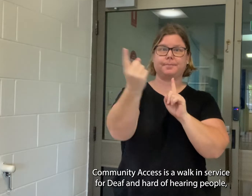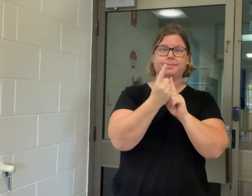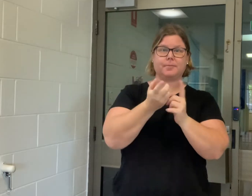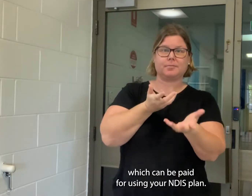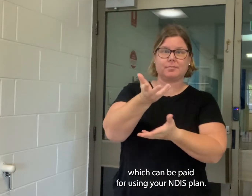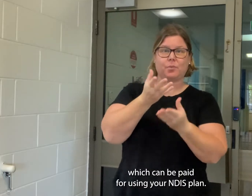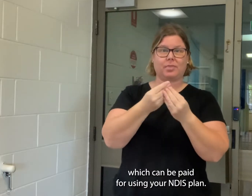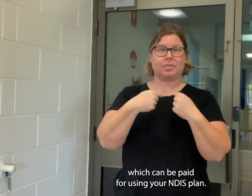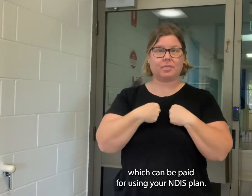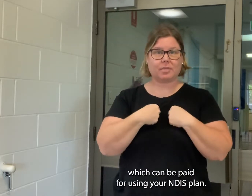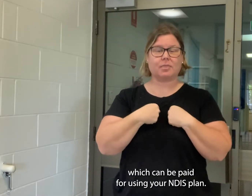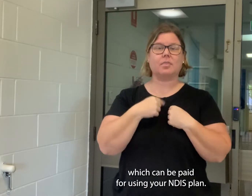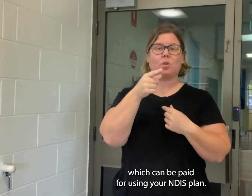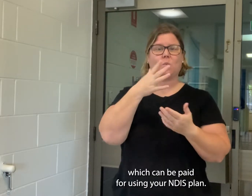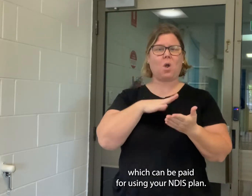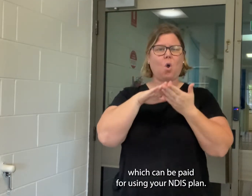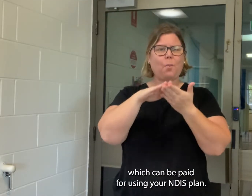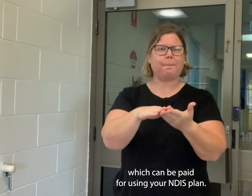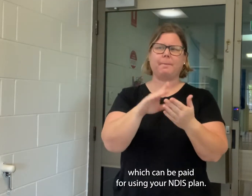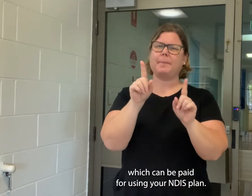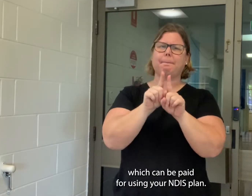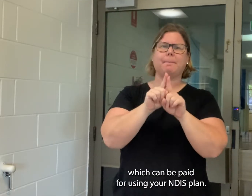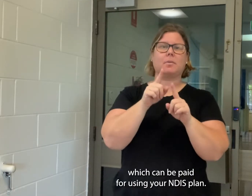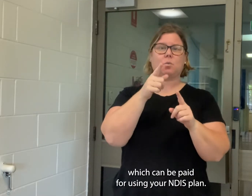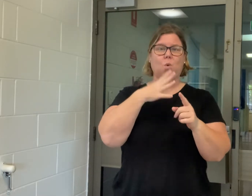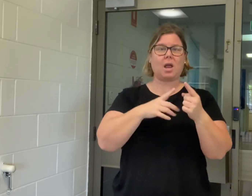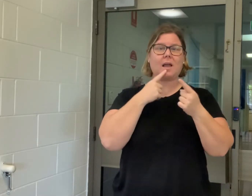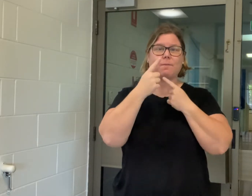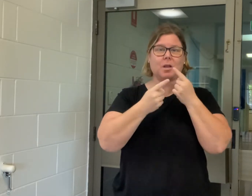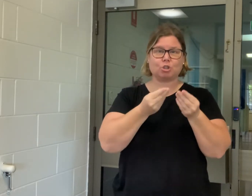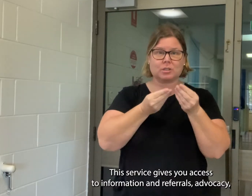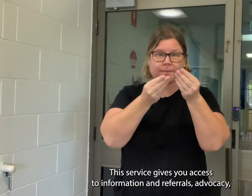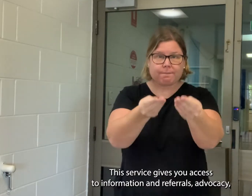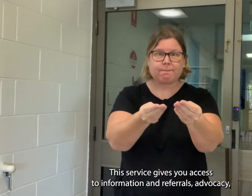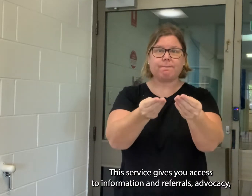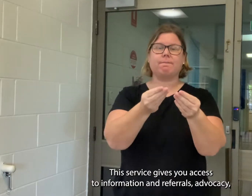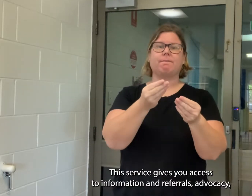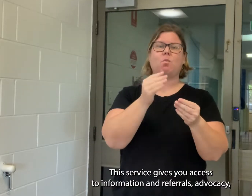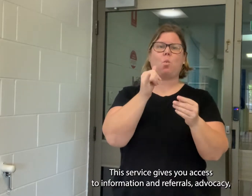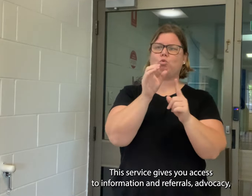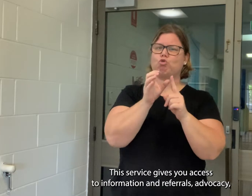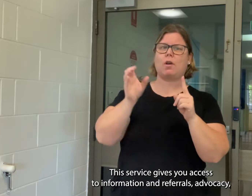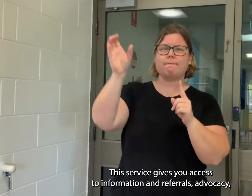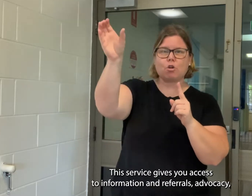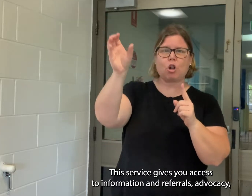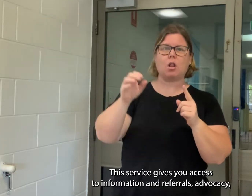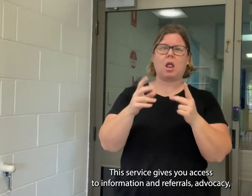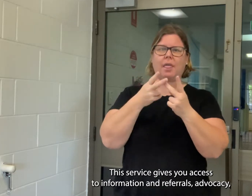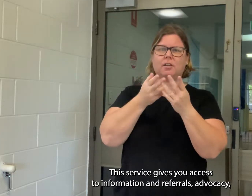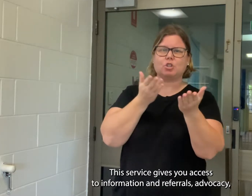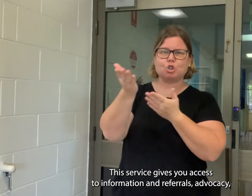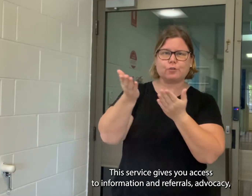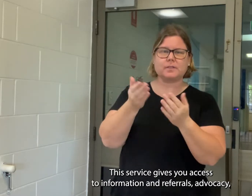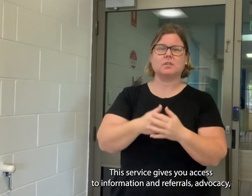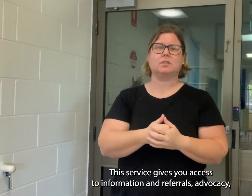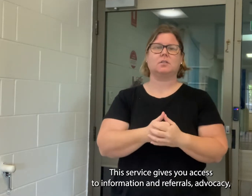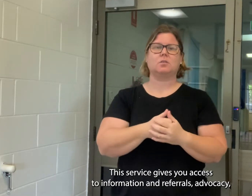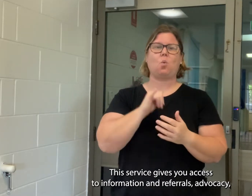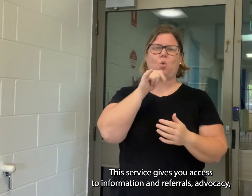which can be paid for using your NDIS plan. This service gives you access to information and referrals, advocacy,